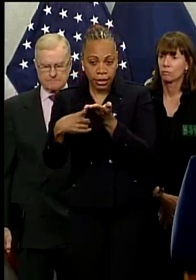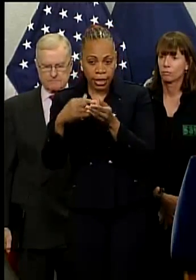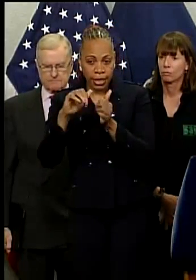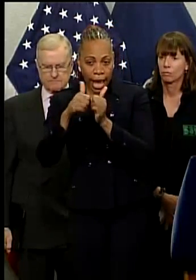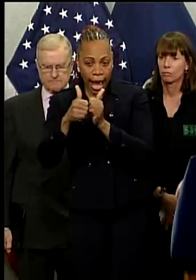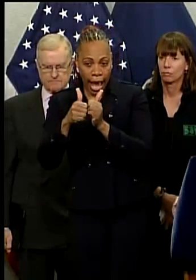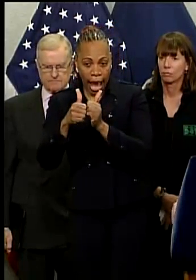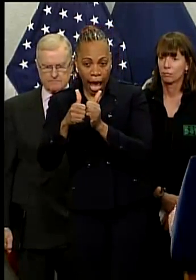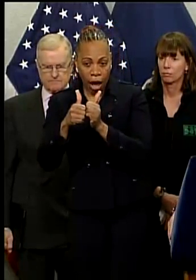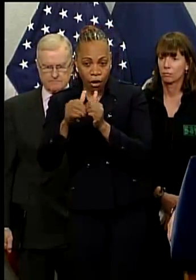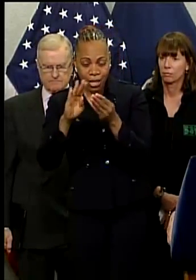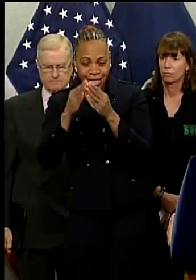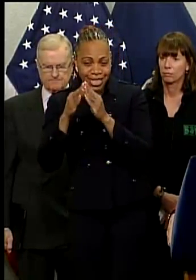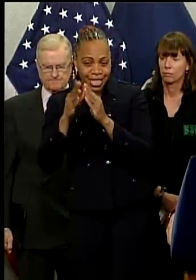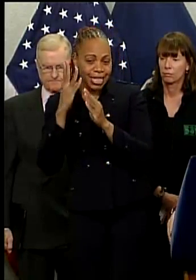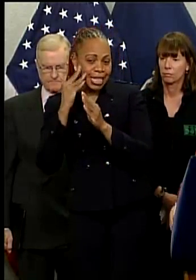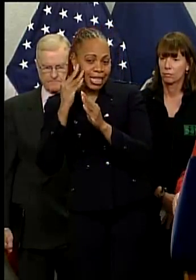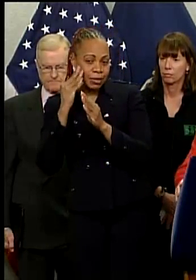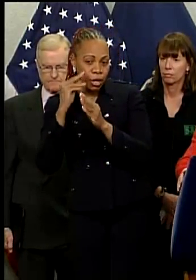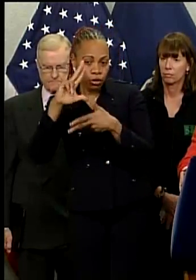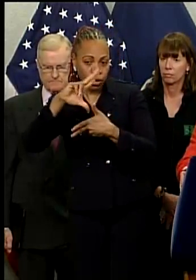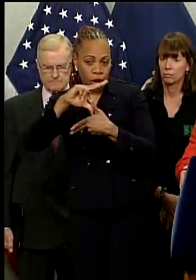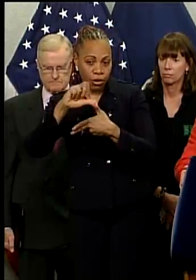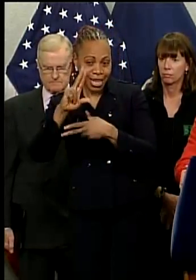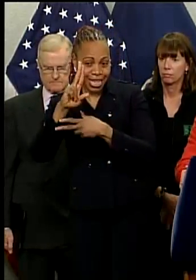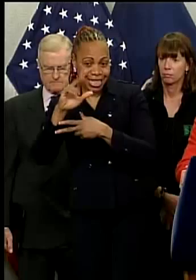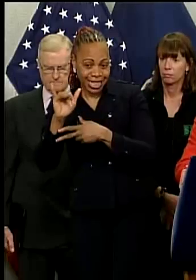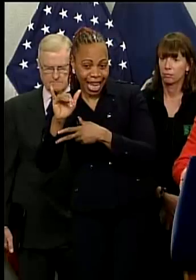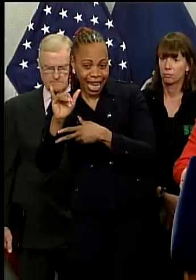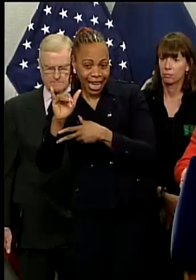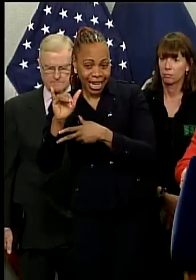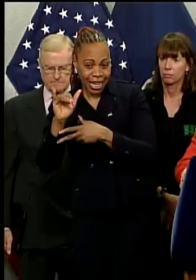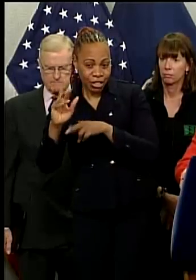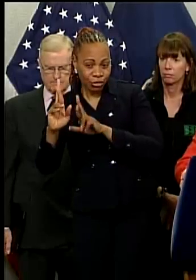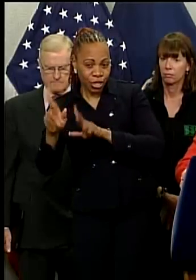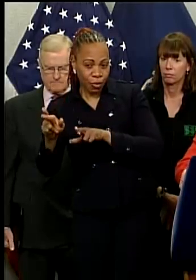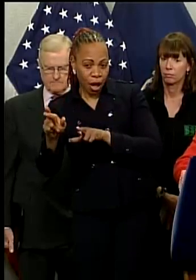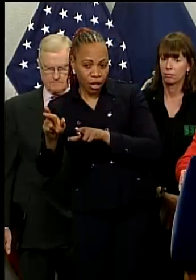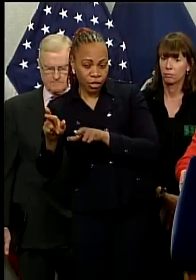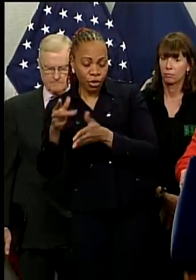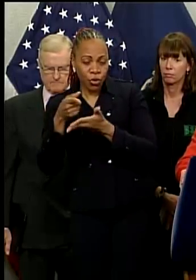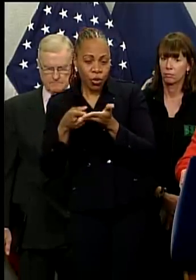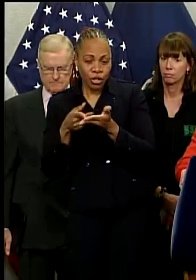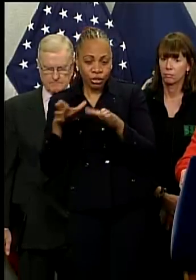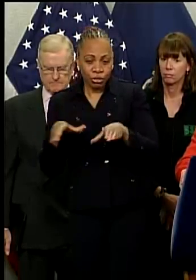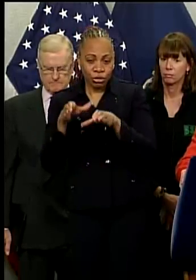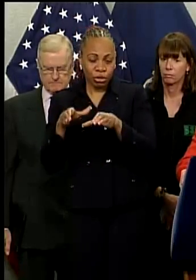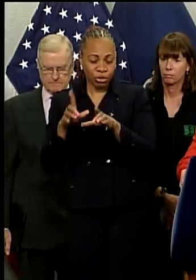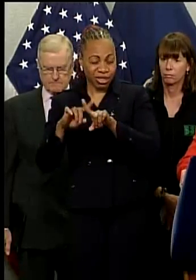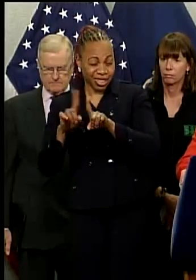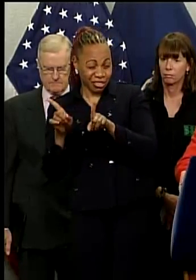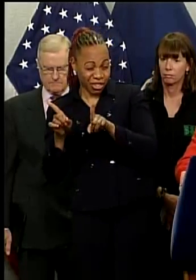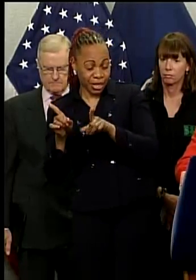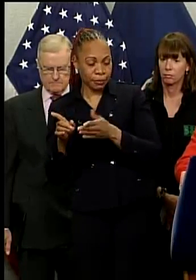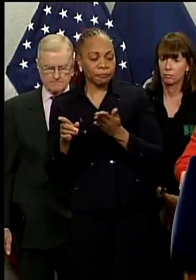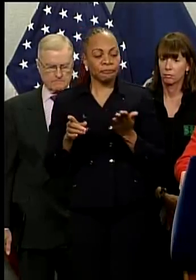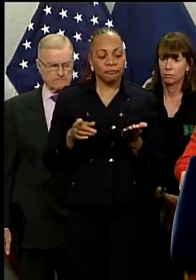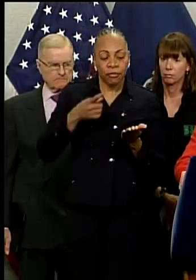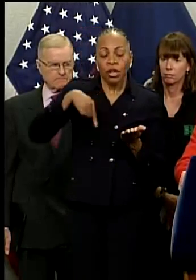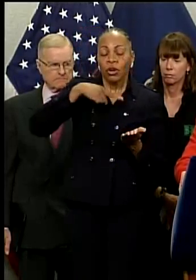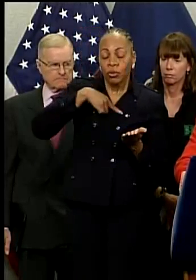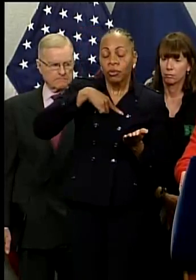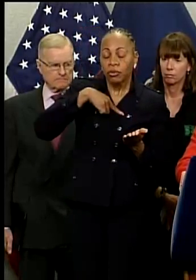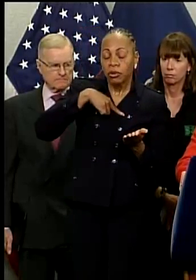Hurricane Sandy is shaping this response? Is there anything you're doing differently? You know, we certainly found out